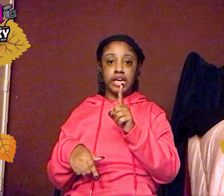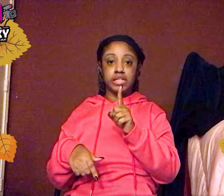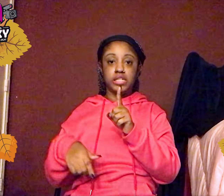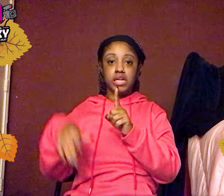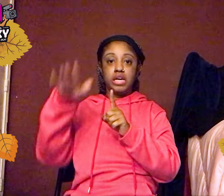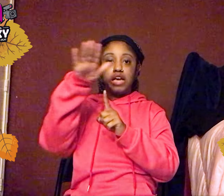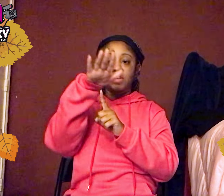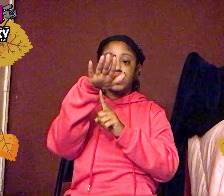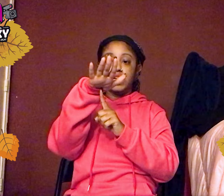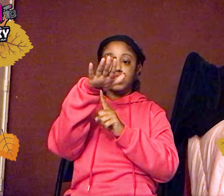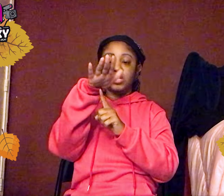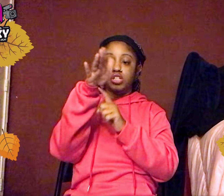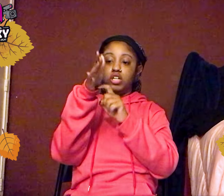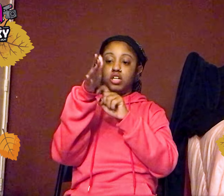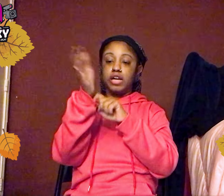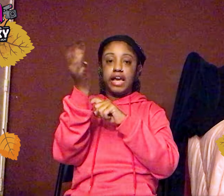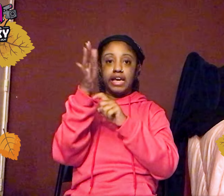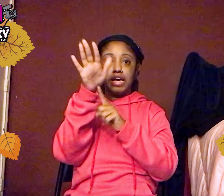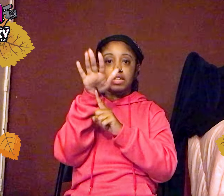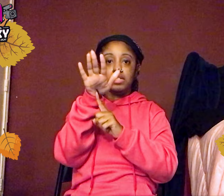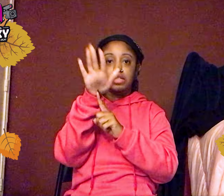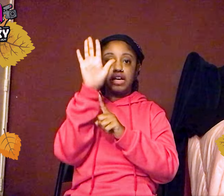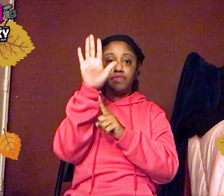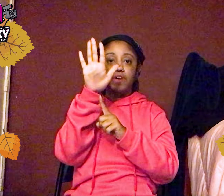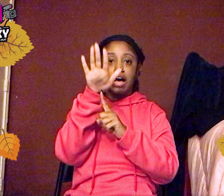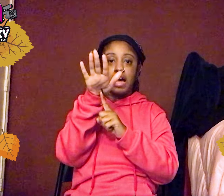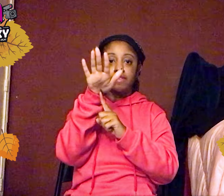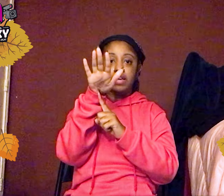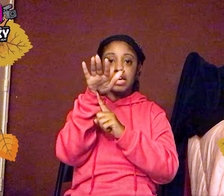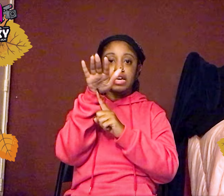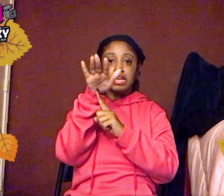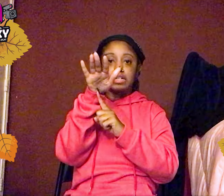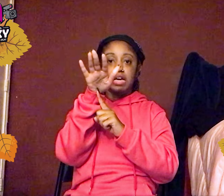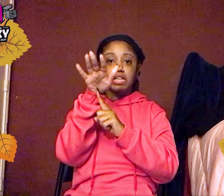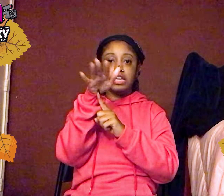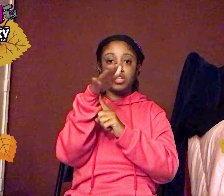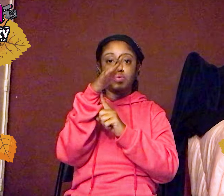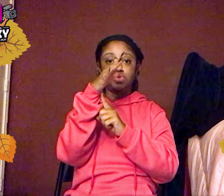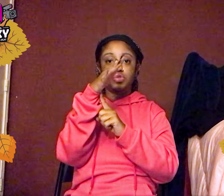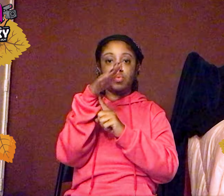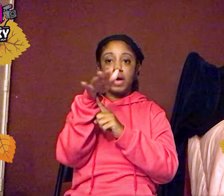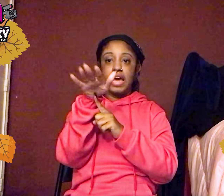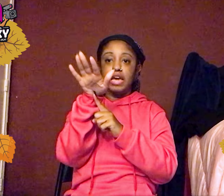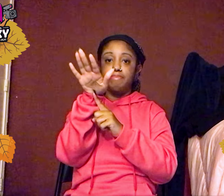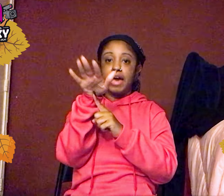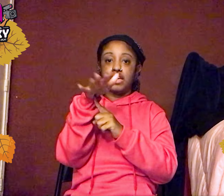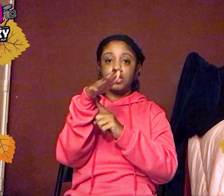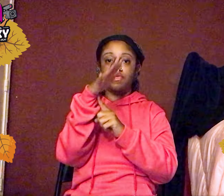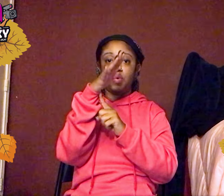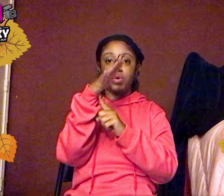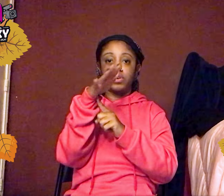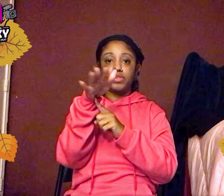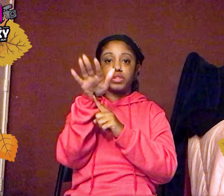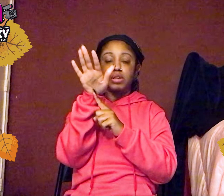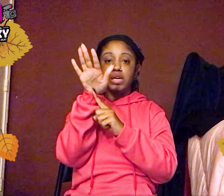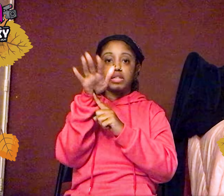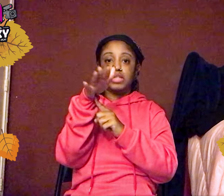hand and you get your hand like a 5 and then you sway back and forth. This